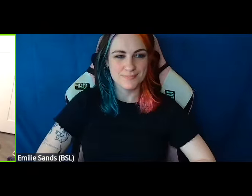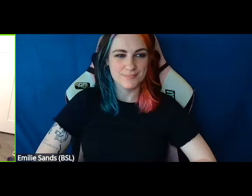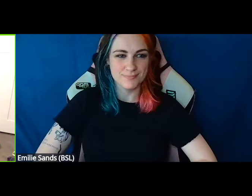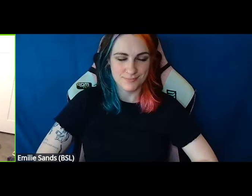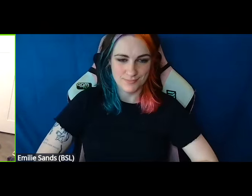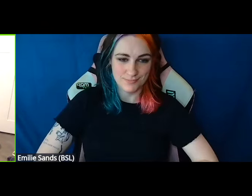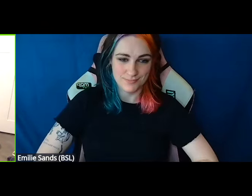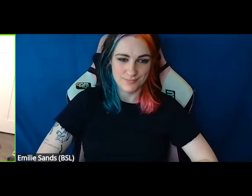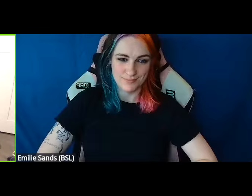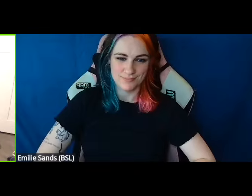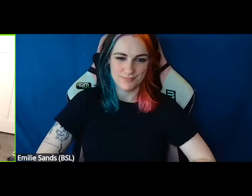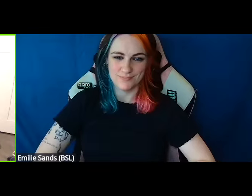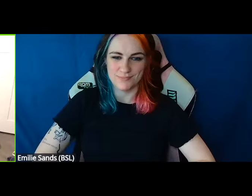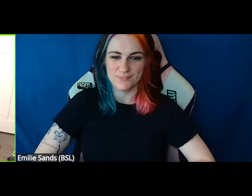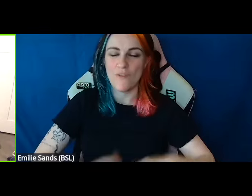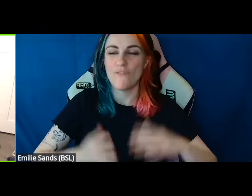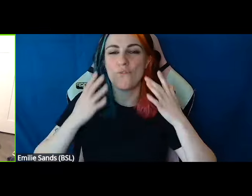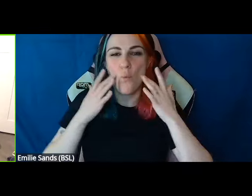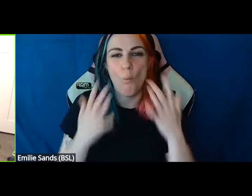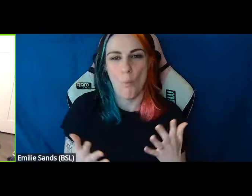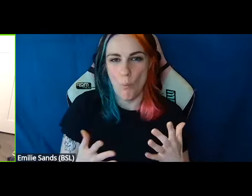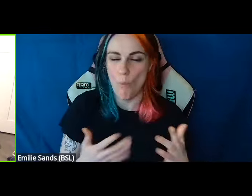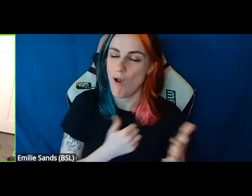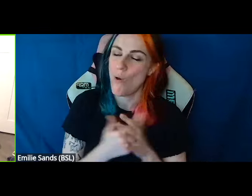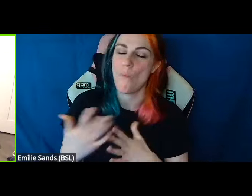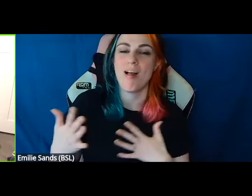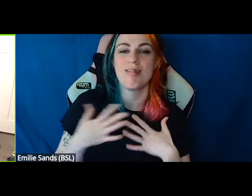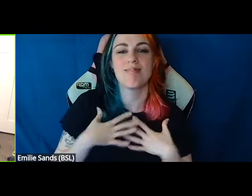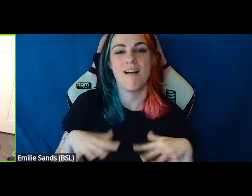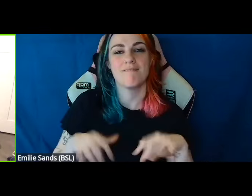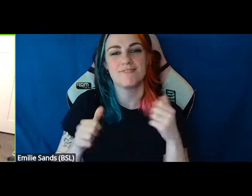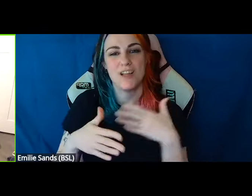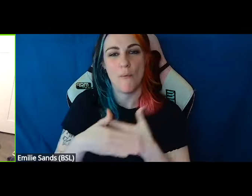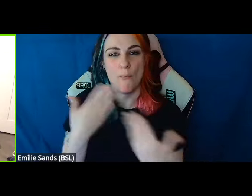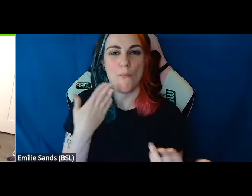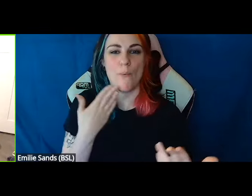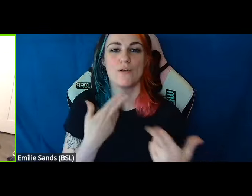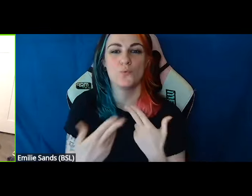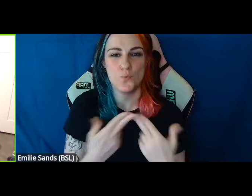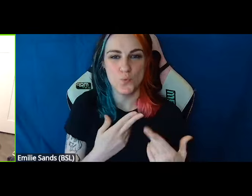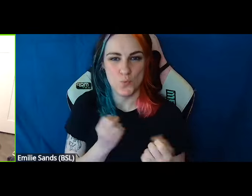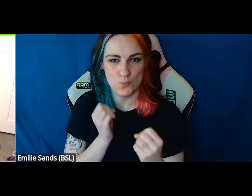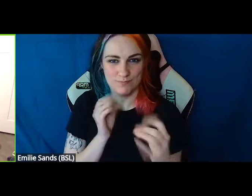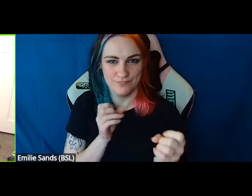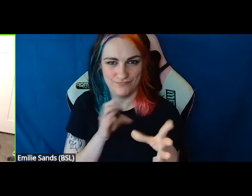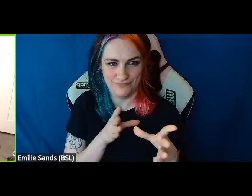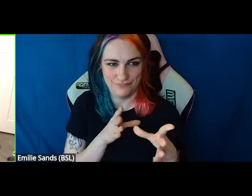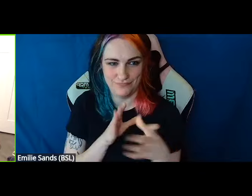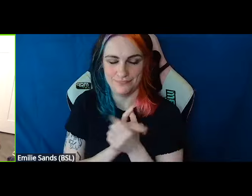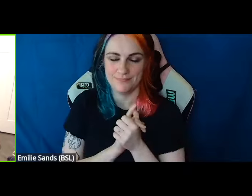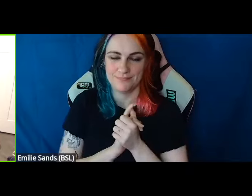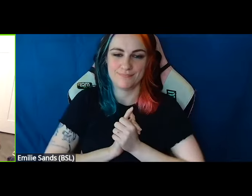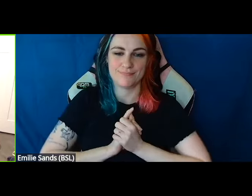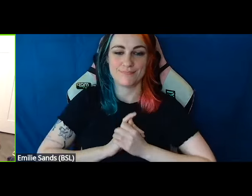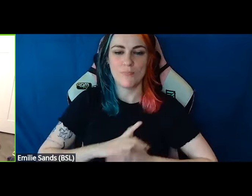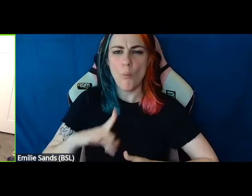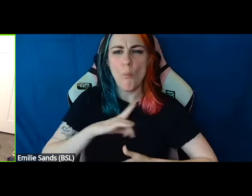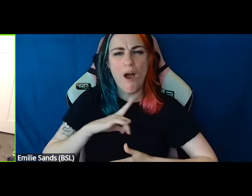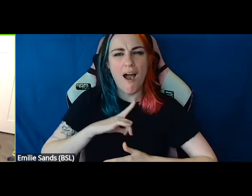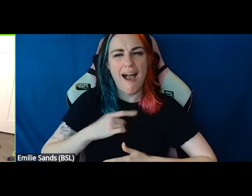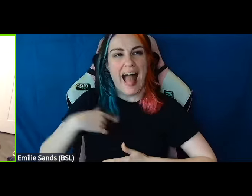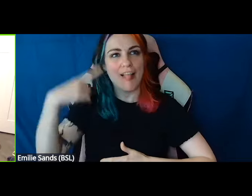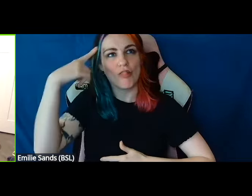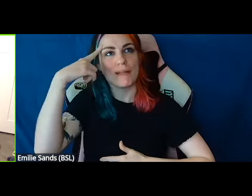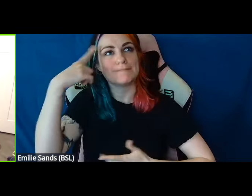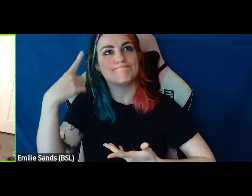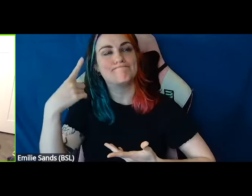Of course, we always love to start the day with the news update because I think it's really easy as we